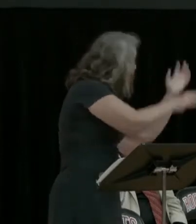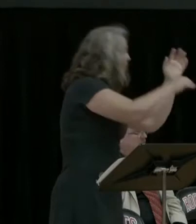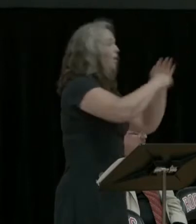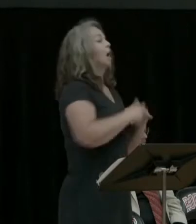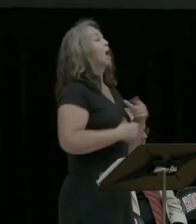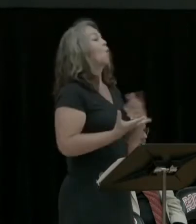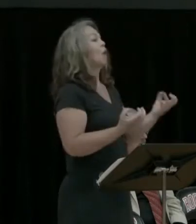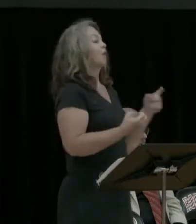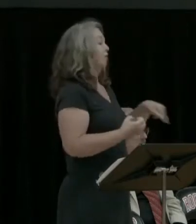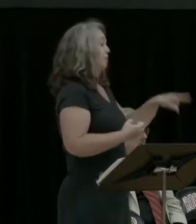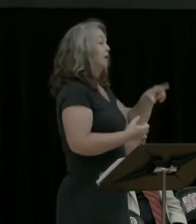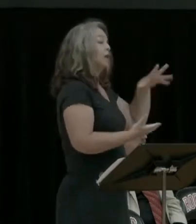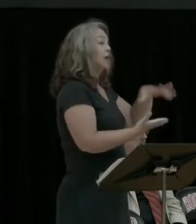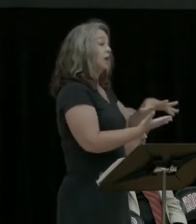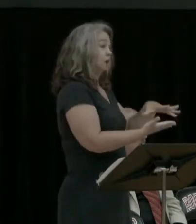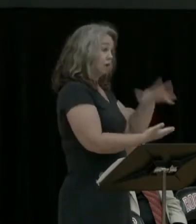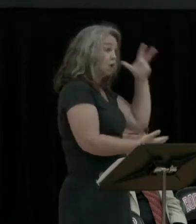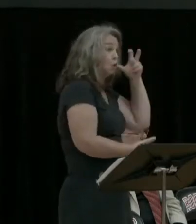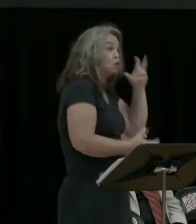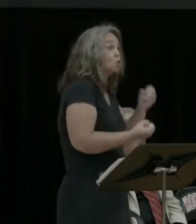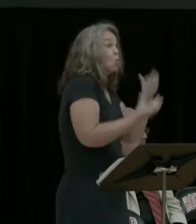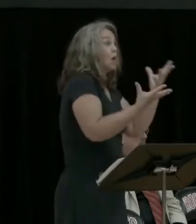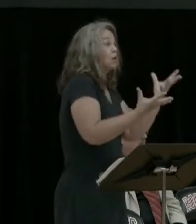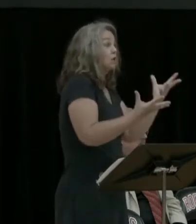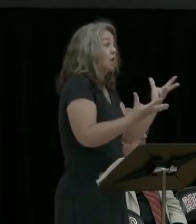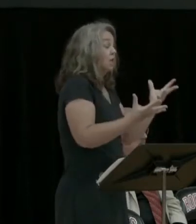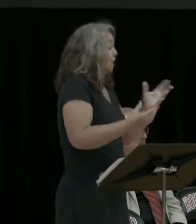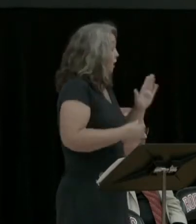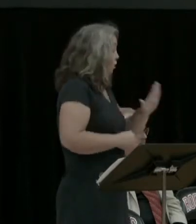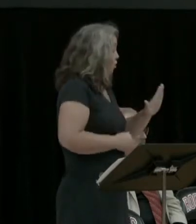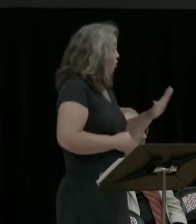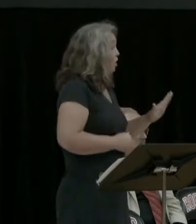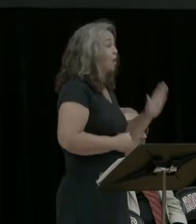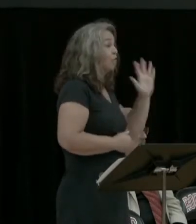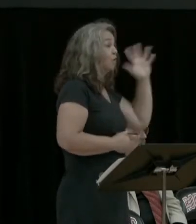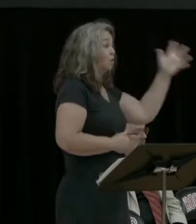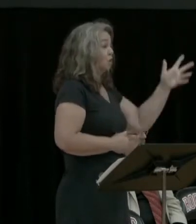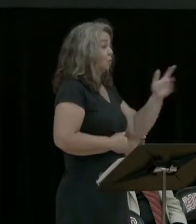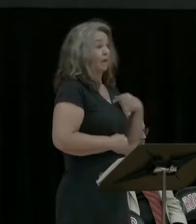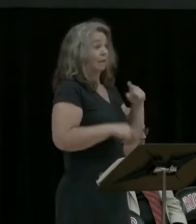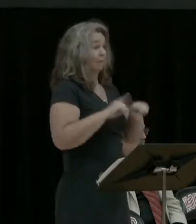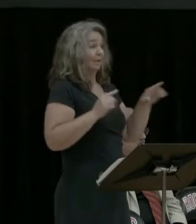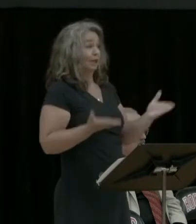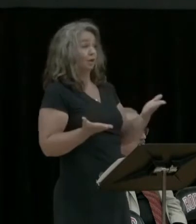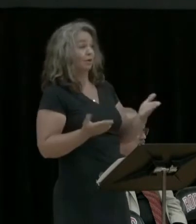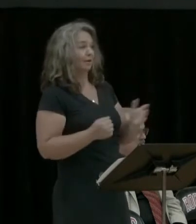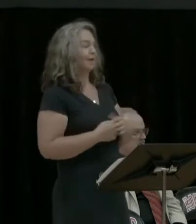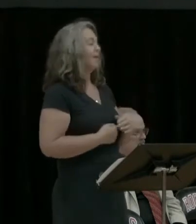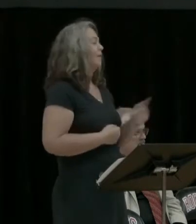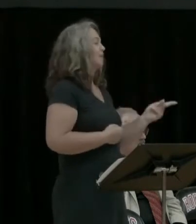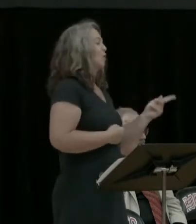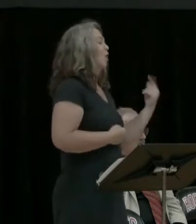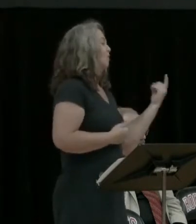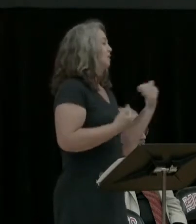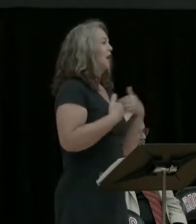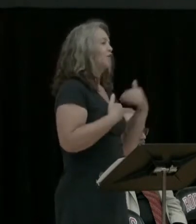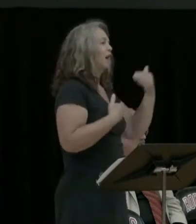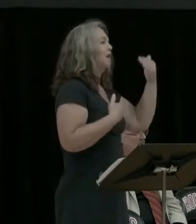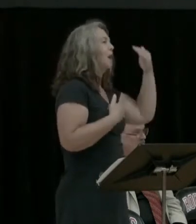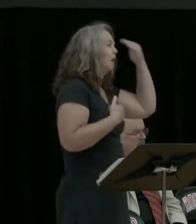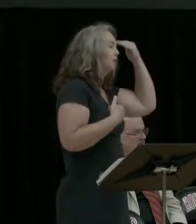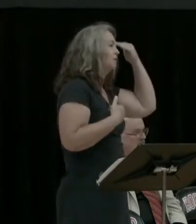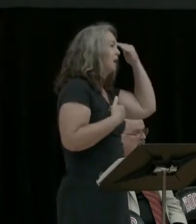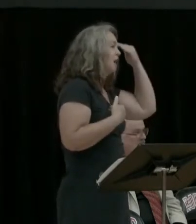wanted them to hear it so much that someday, when I couldn't be there, they could always have that knowledge to fall back